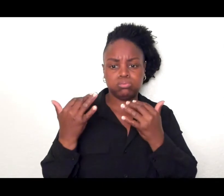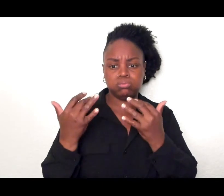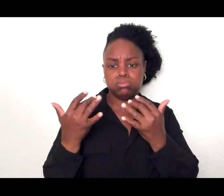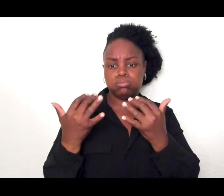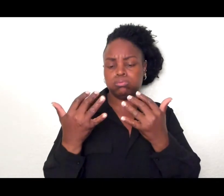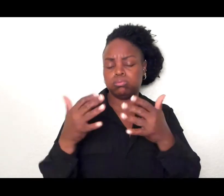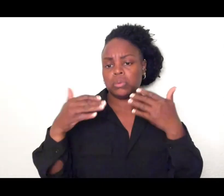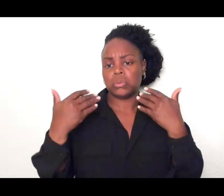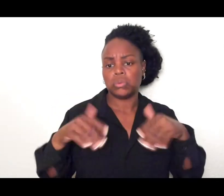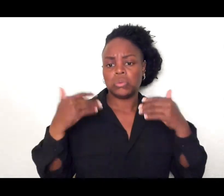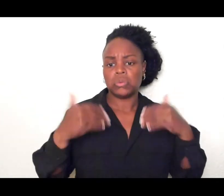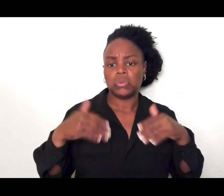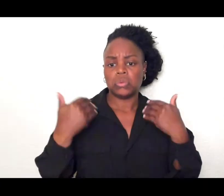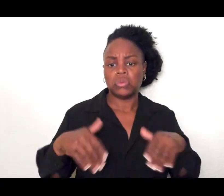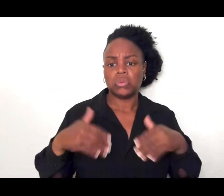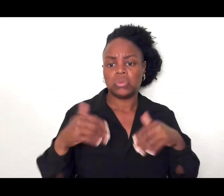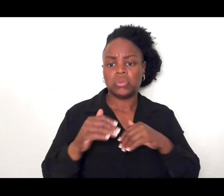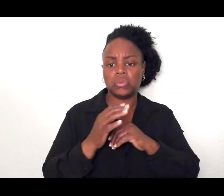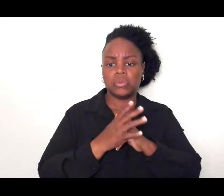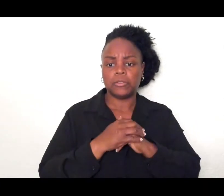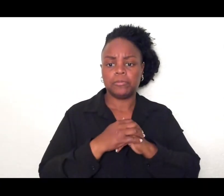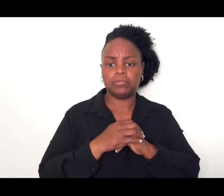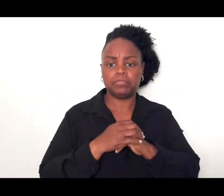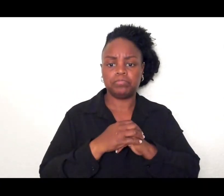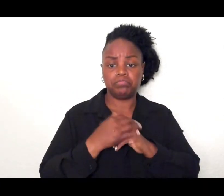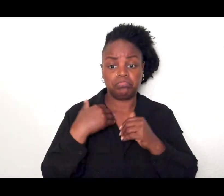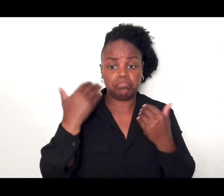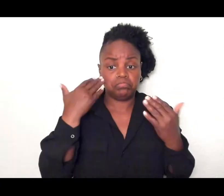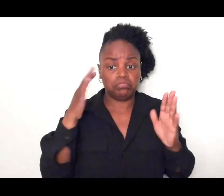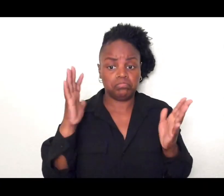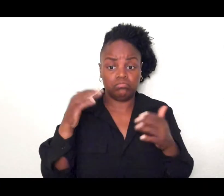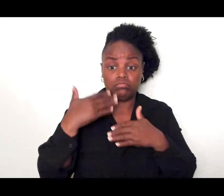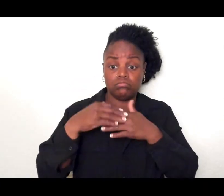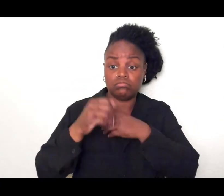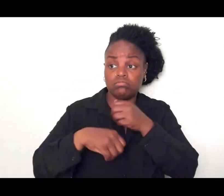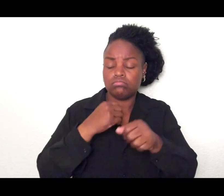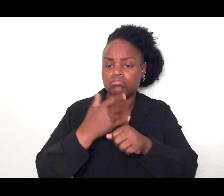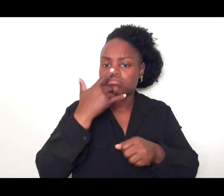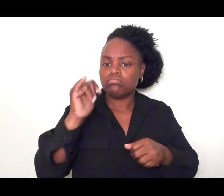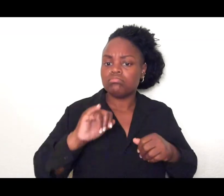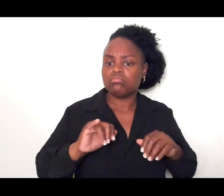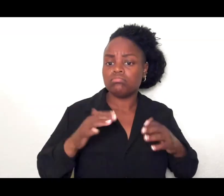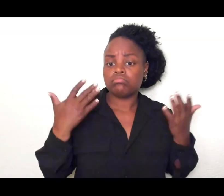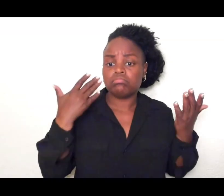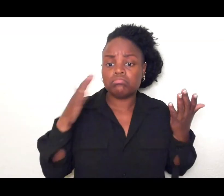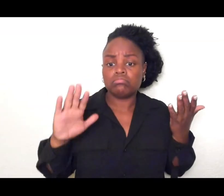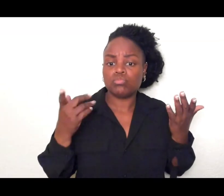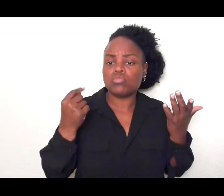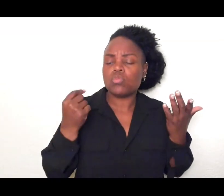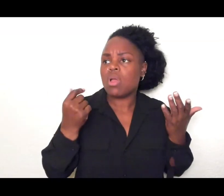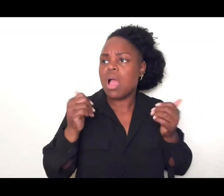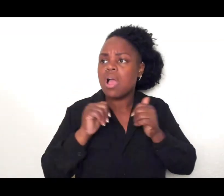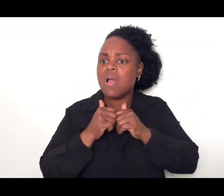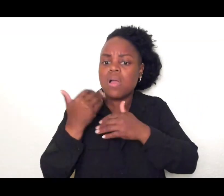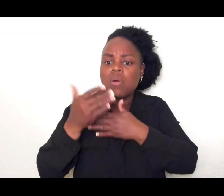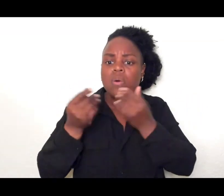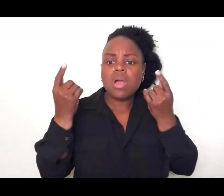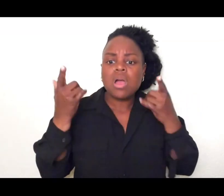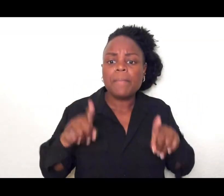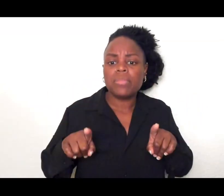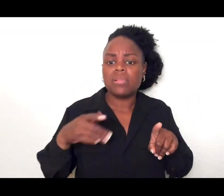is inherently disabling, and everything that has supported and enabled and perpetuates climate chaos is